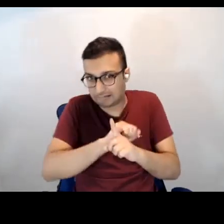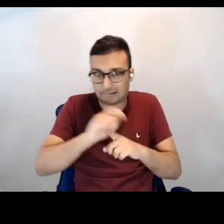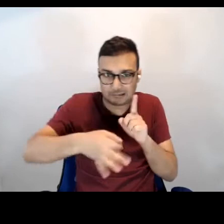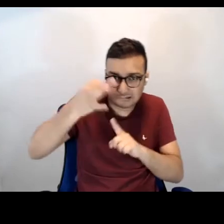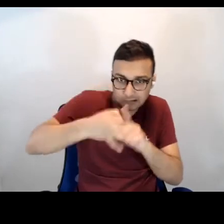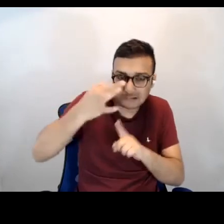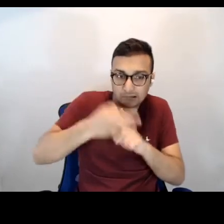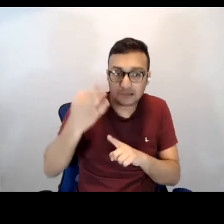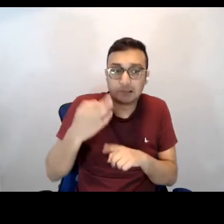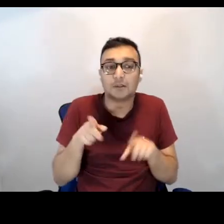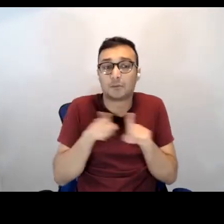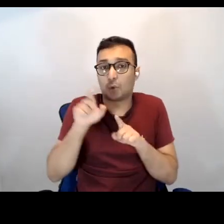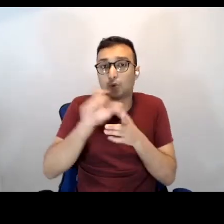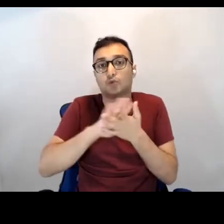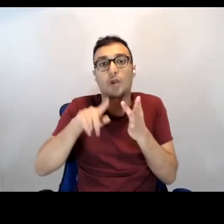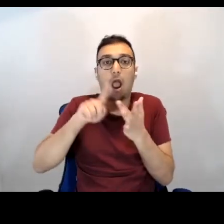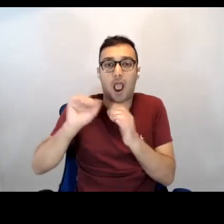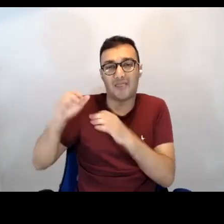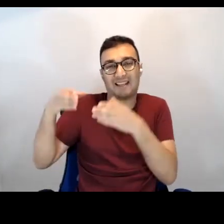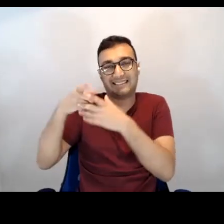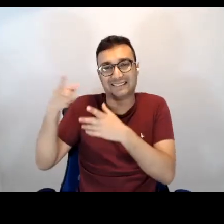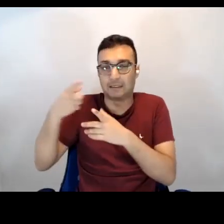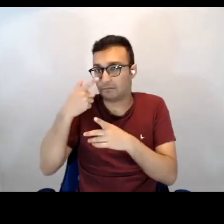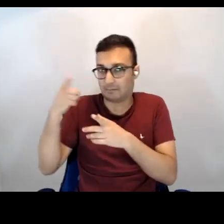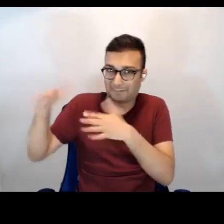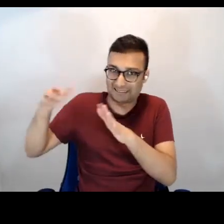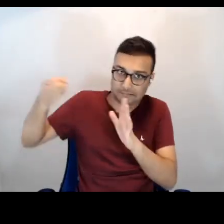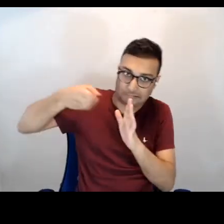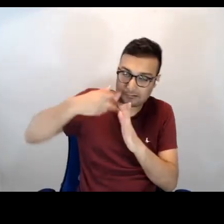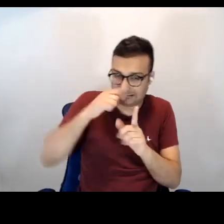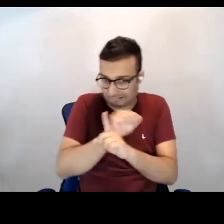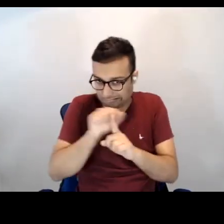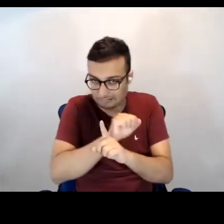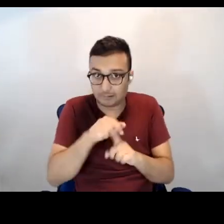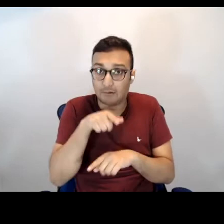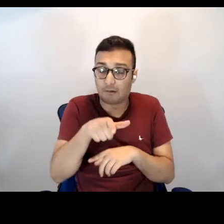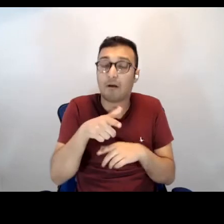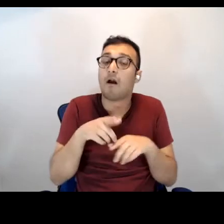input from the CHAI team, as you'll hear. And their aim is to aid decision makers